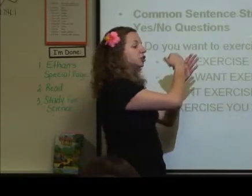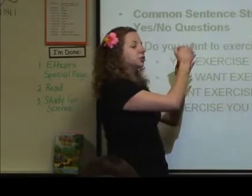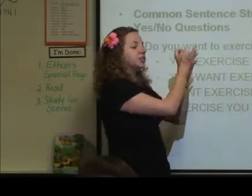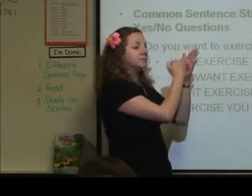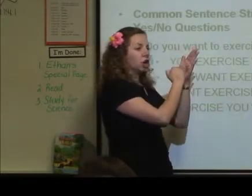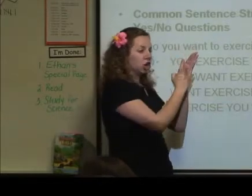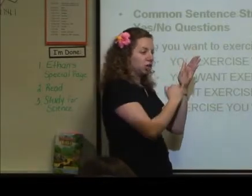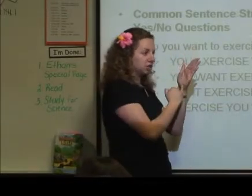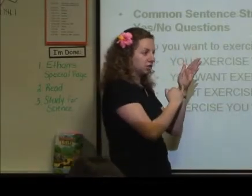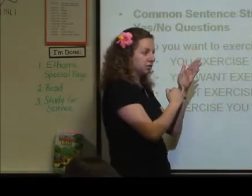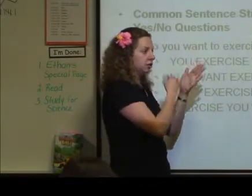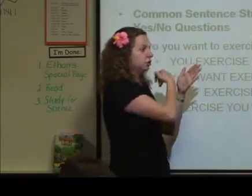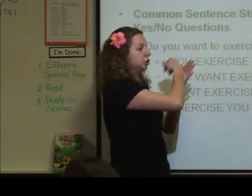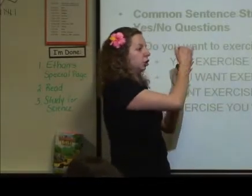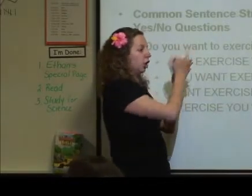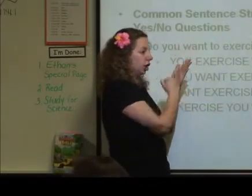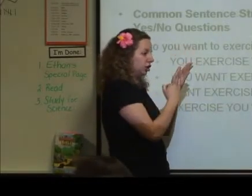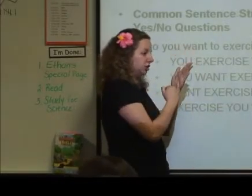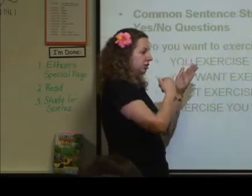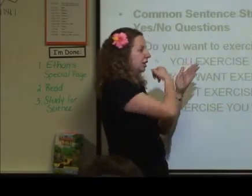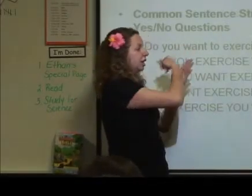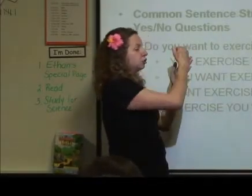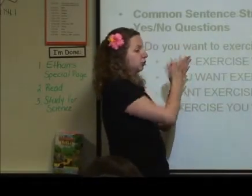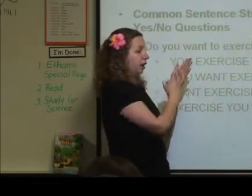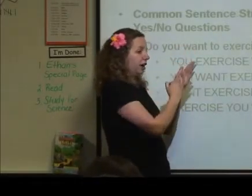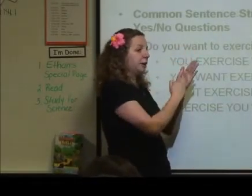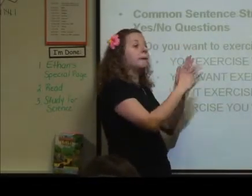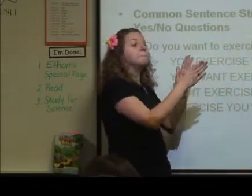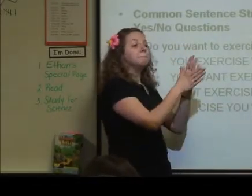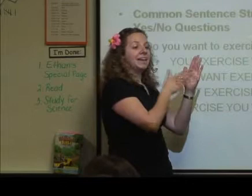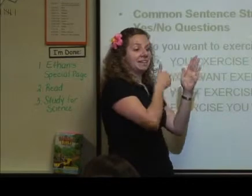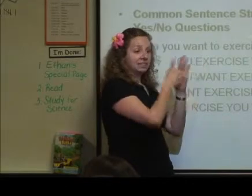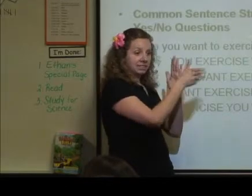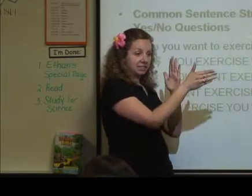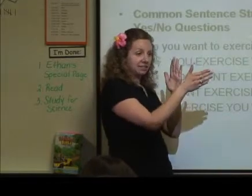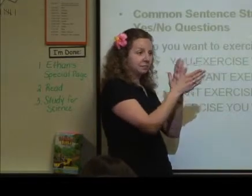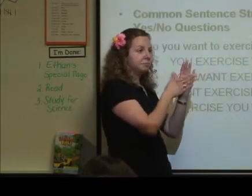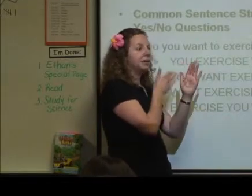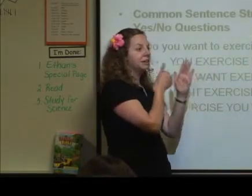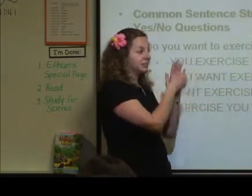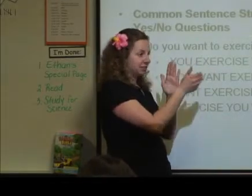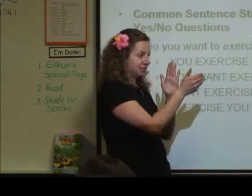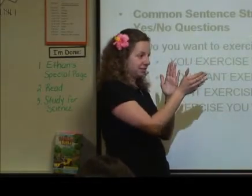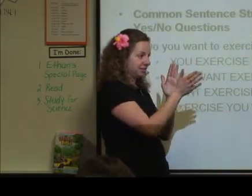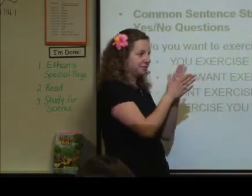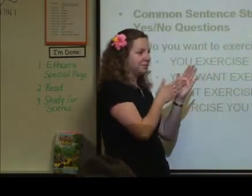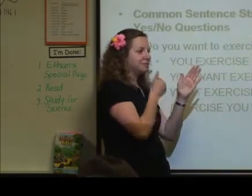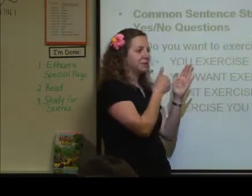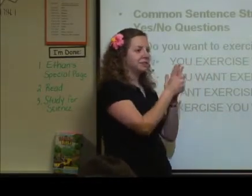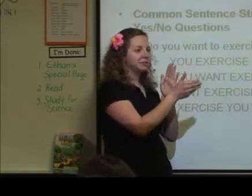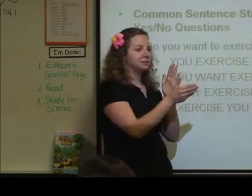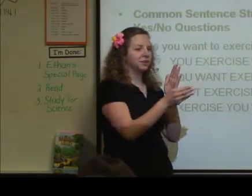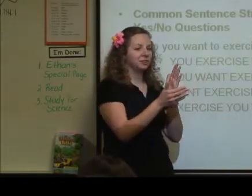also the sign for art. Or paint? So art and draw, paint. Okay. What else?